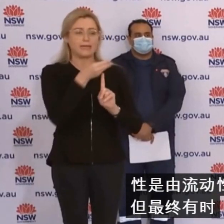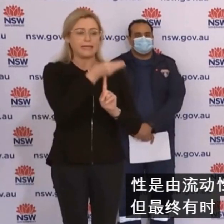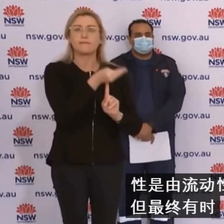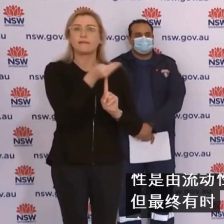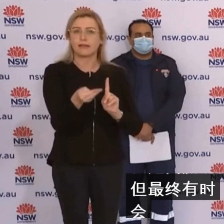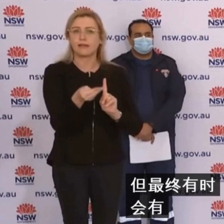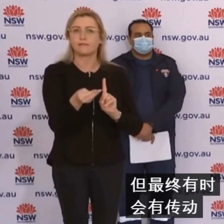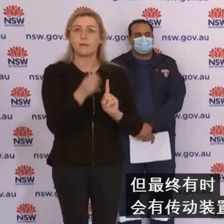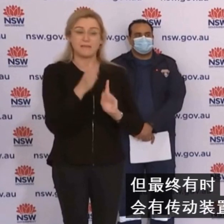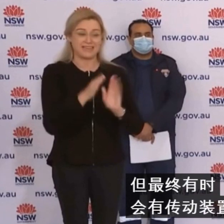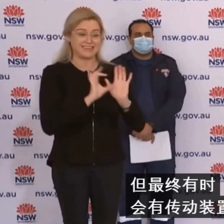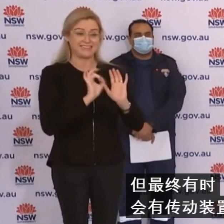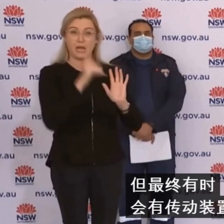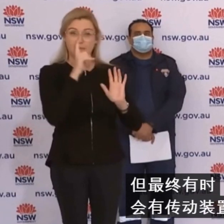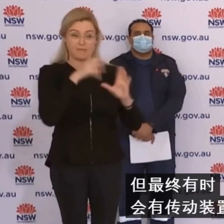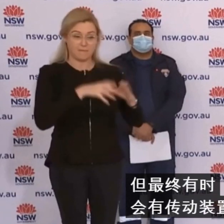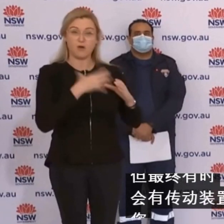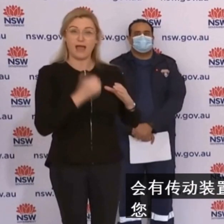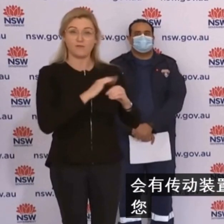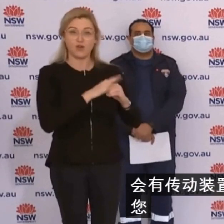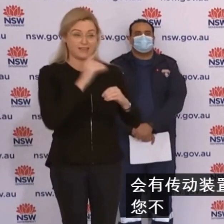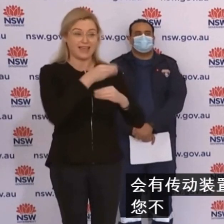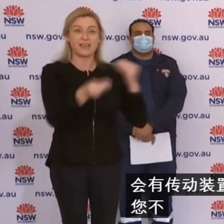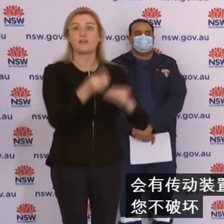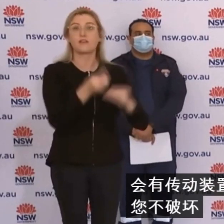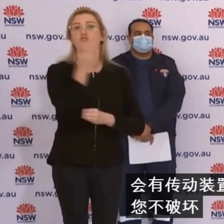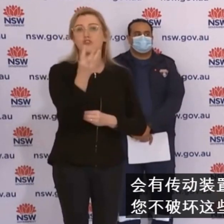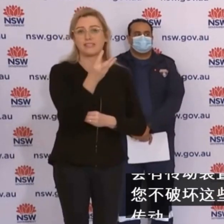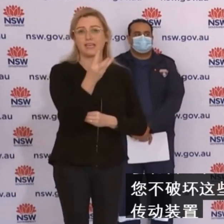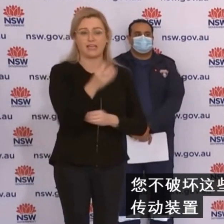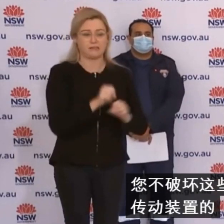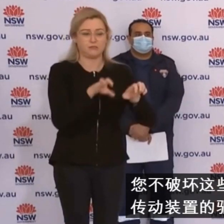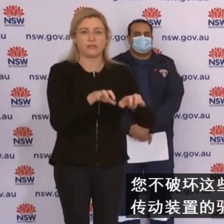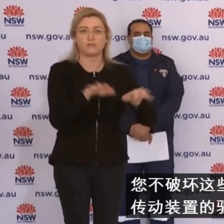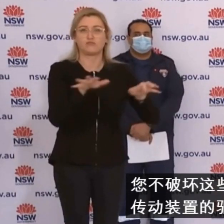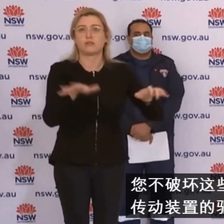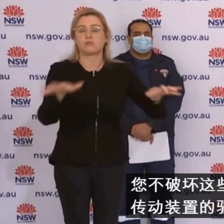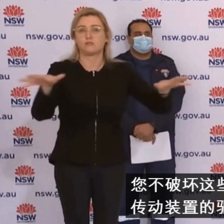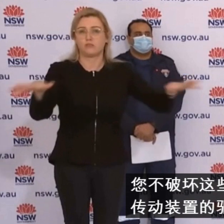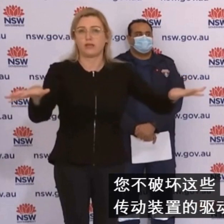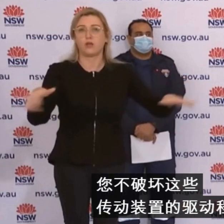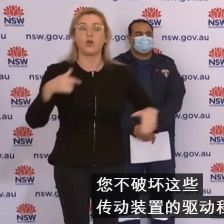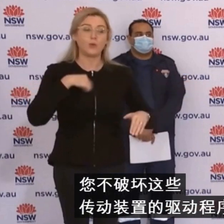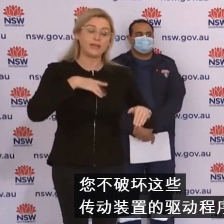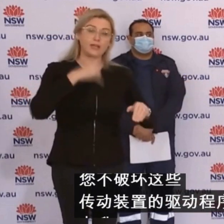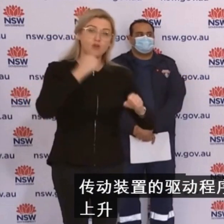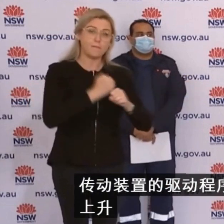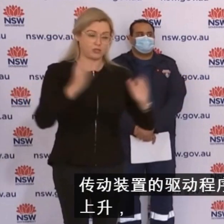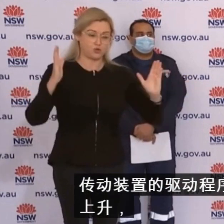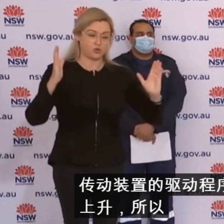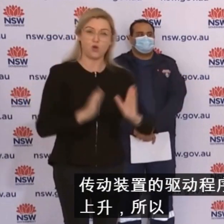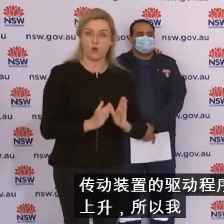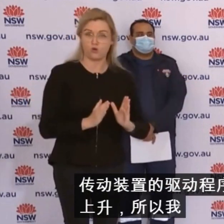end, there sometimes are drivers for the transmission, and if you don't break those drivers of the transmission, then you see case numbers go